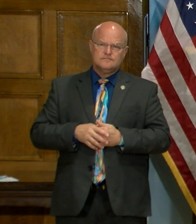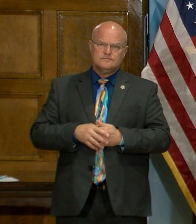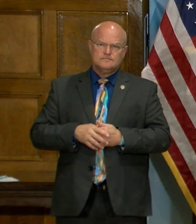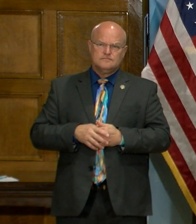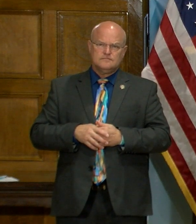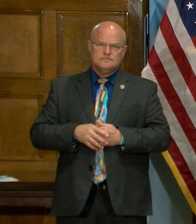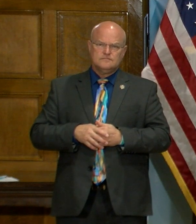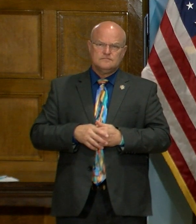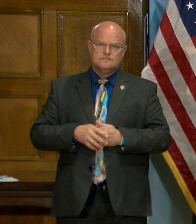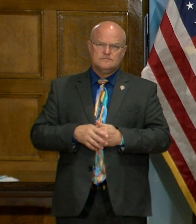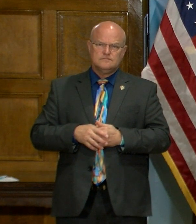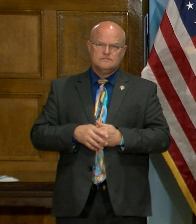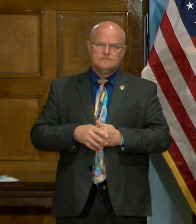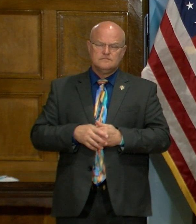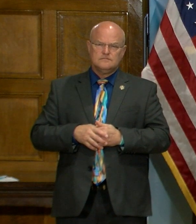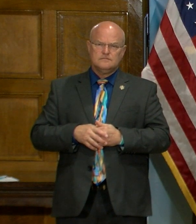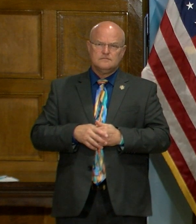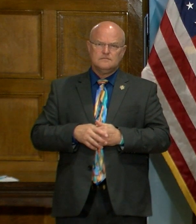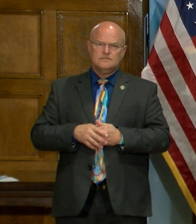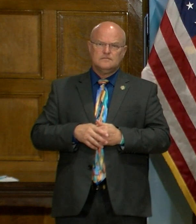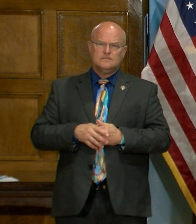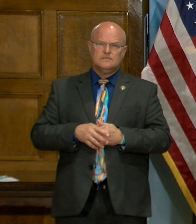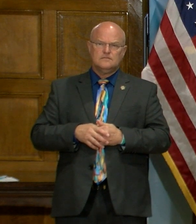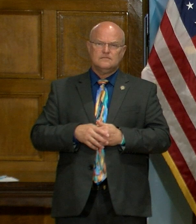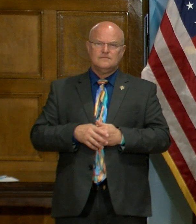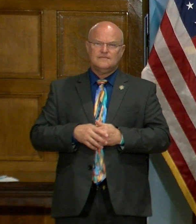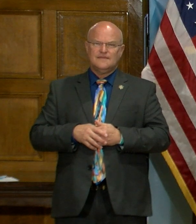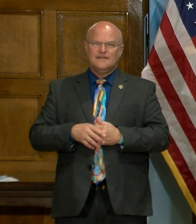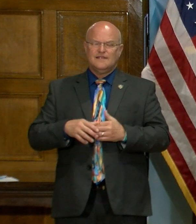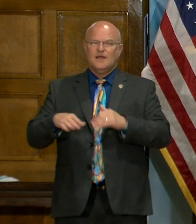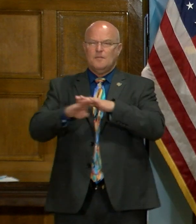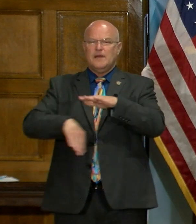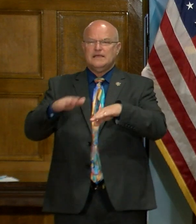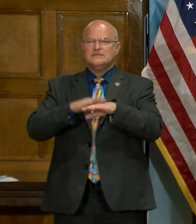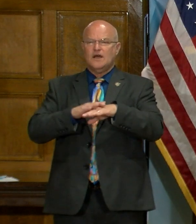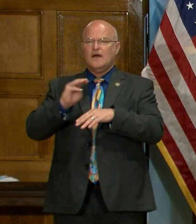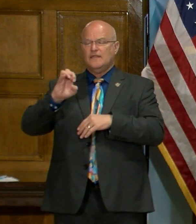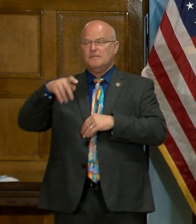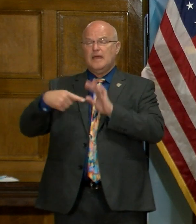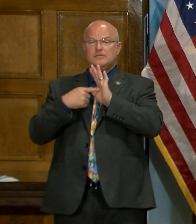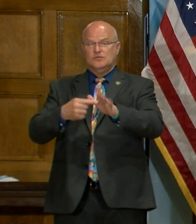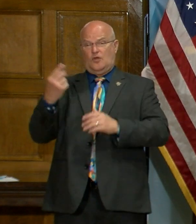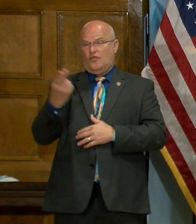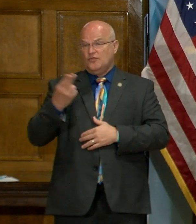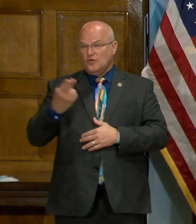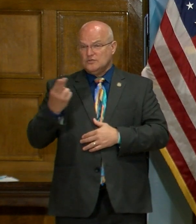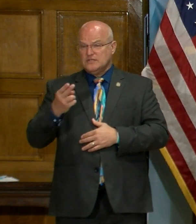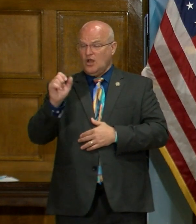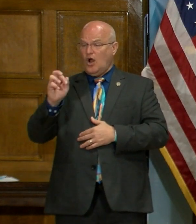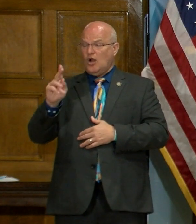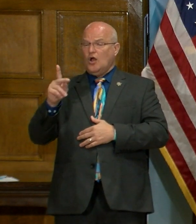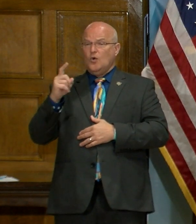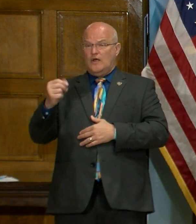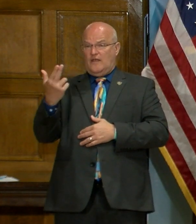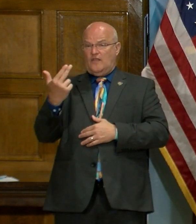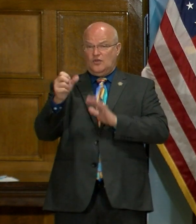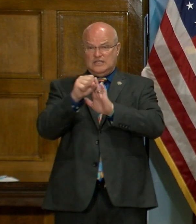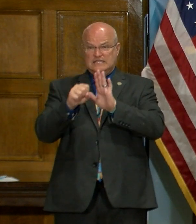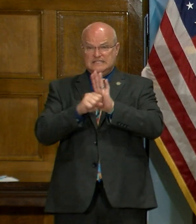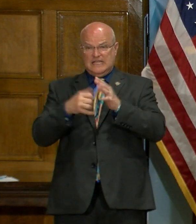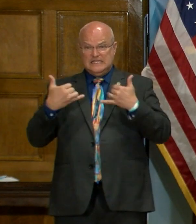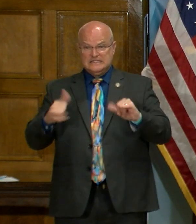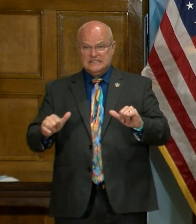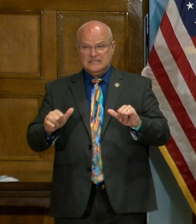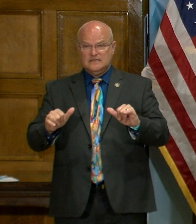that you showed us on Thursday, can you hear me? Sorry. Based on the map that you showed us on Thursday, Arkansas was one of the 13 states who